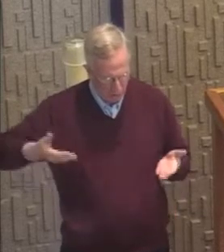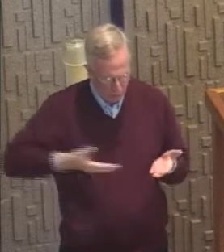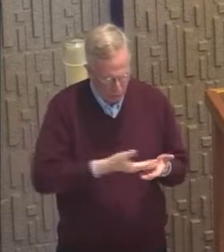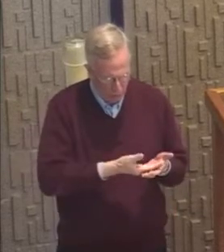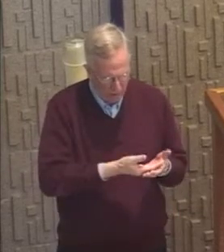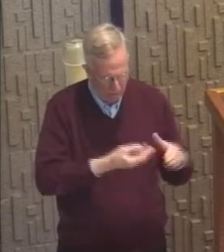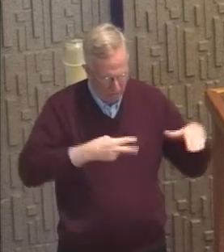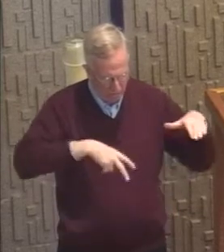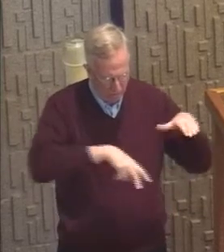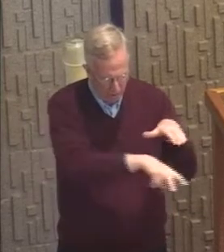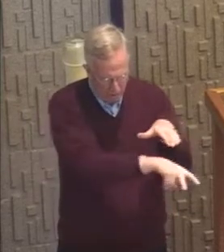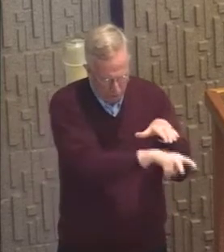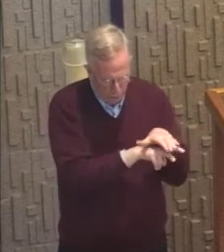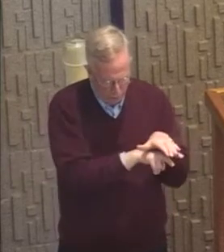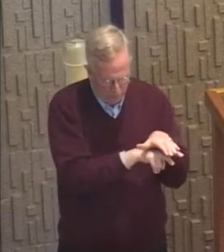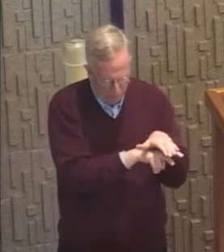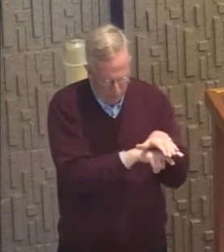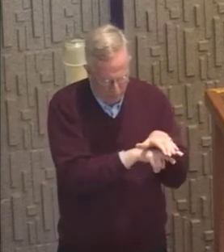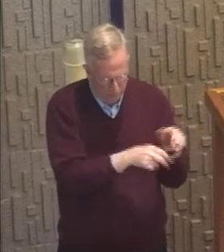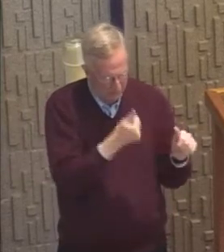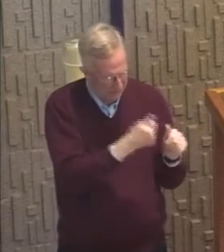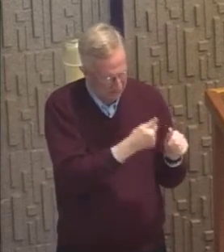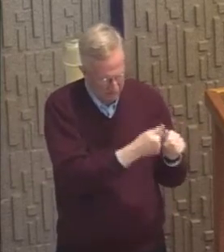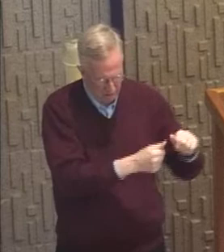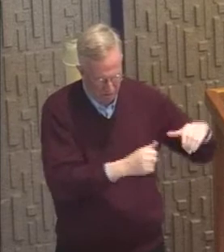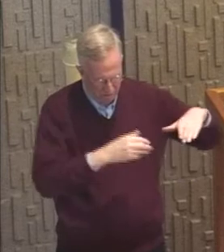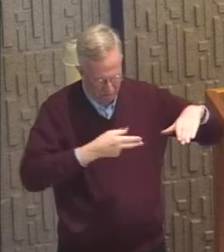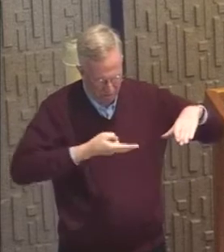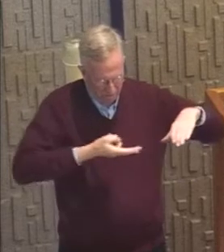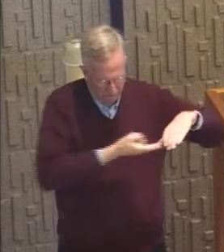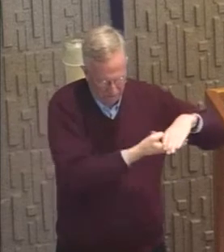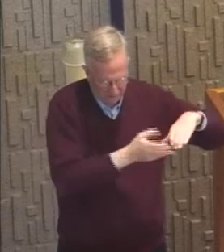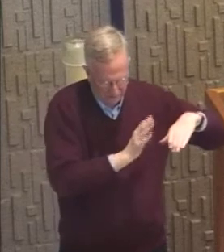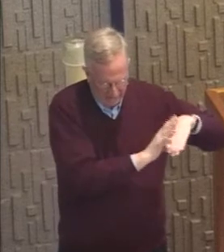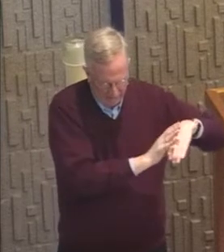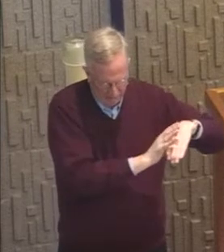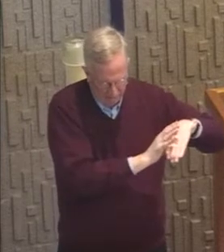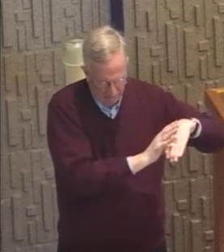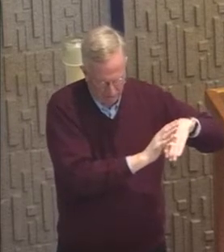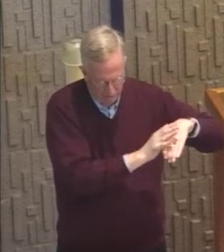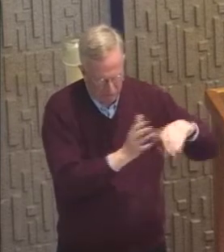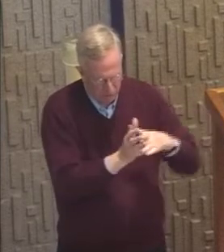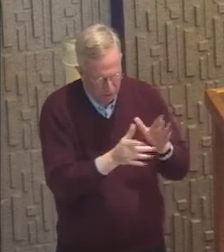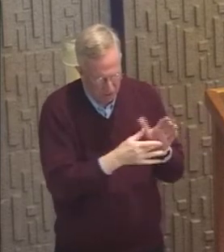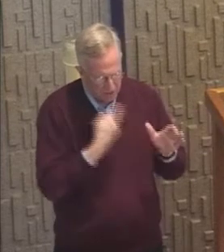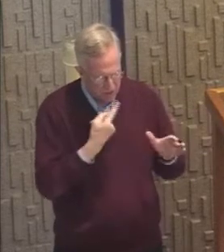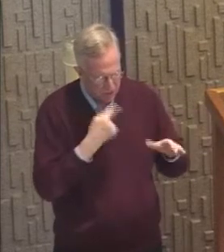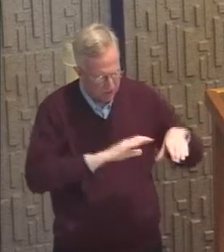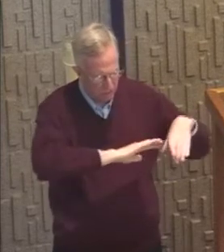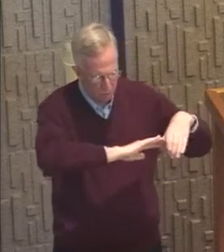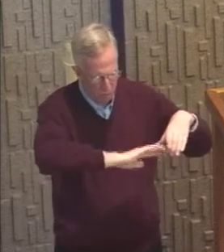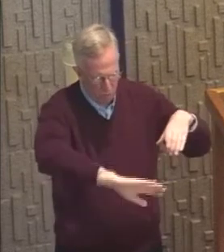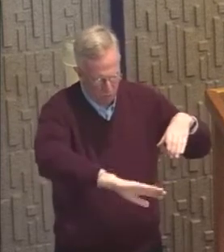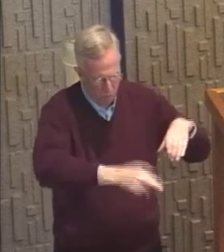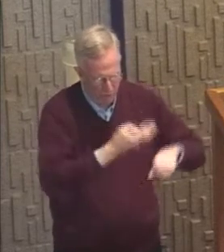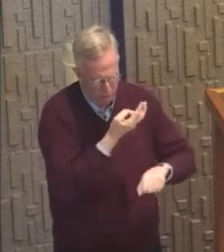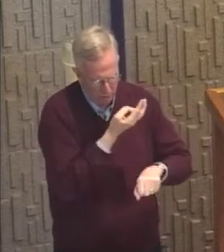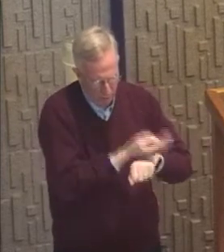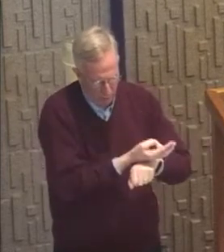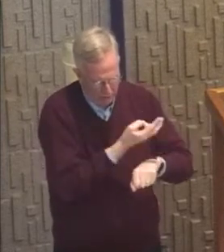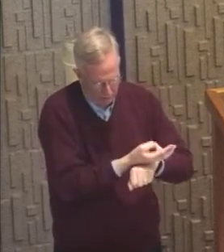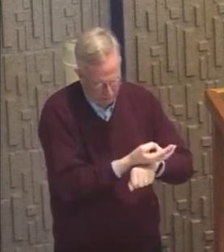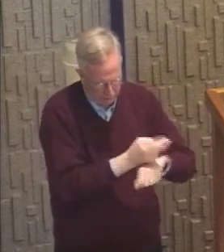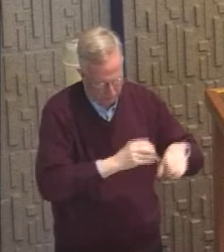it. Jesus said, Take away the stone. Martha, the dead man's sister, said to him,